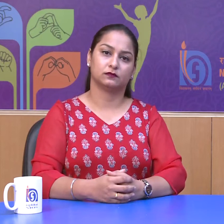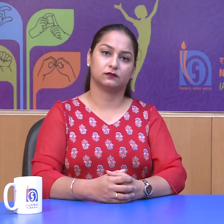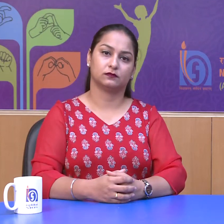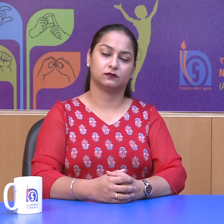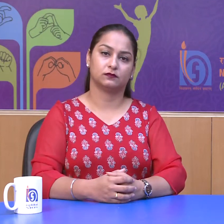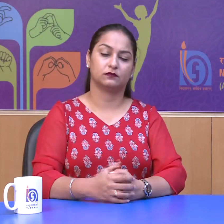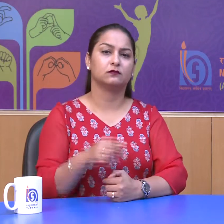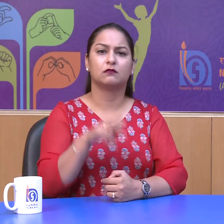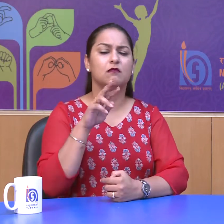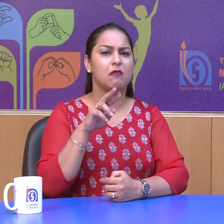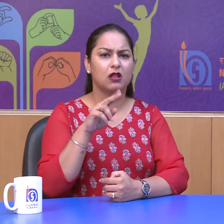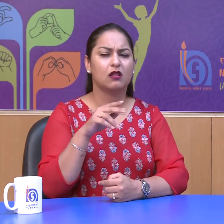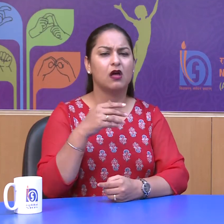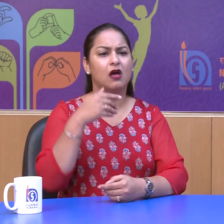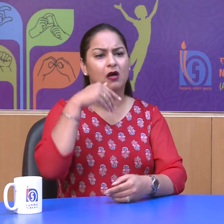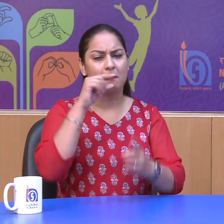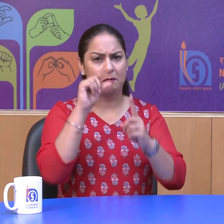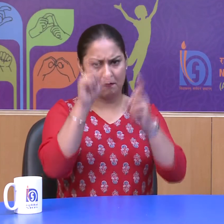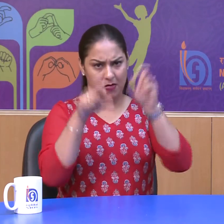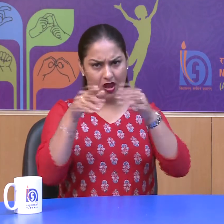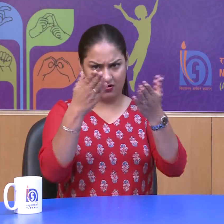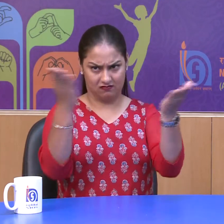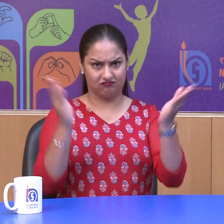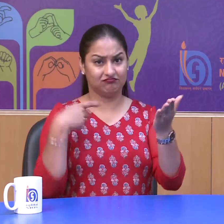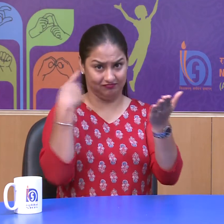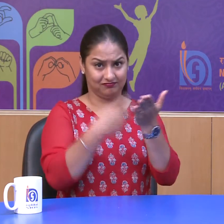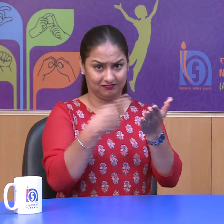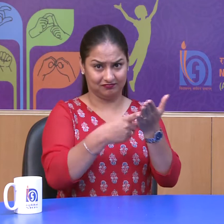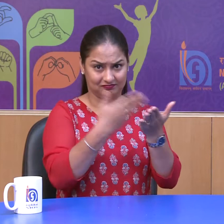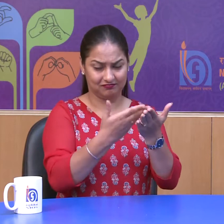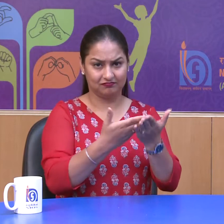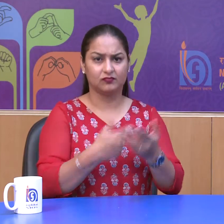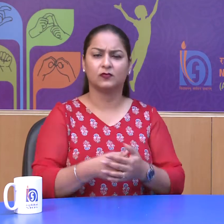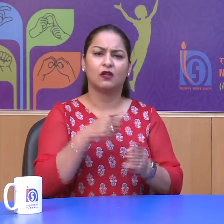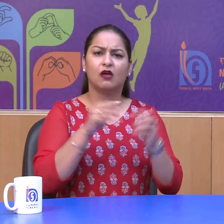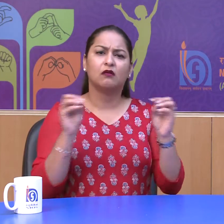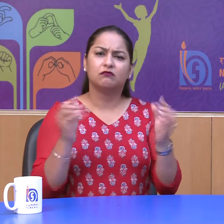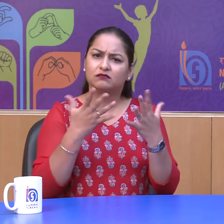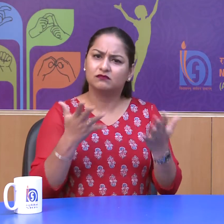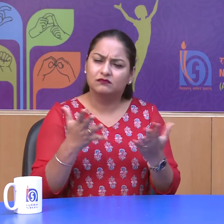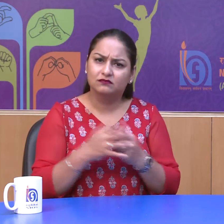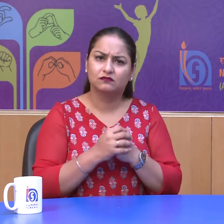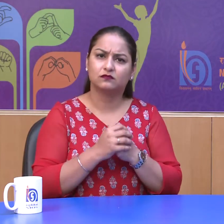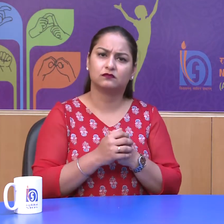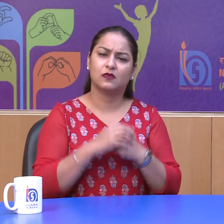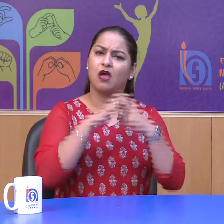But the meaning of people's participation does not begin and end with